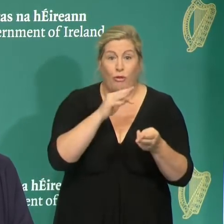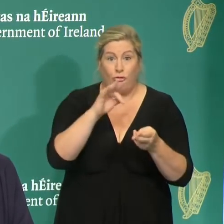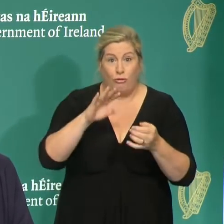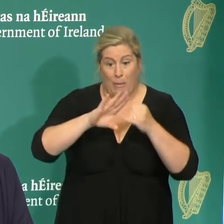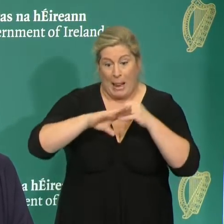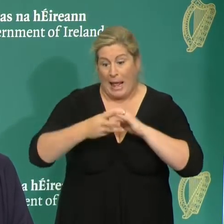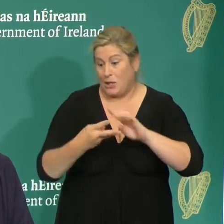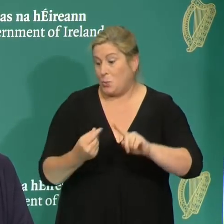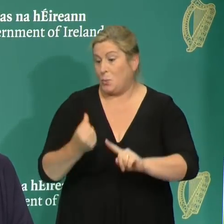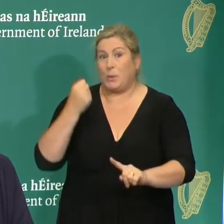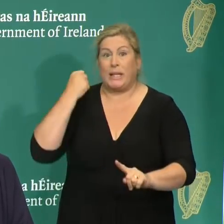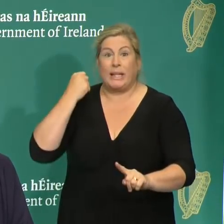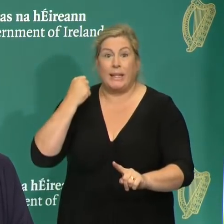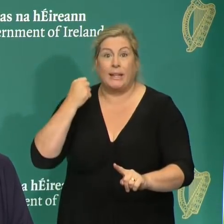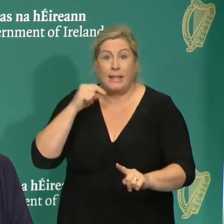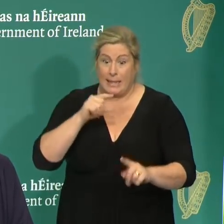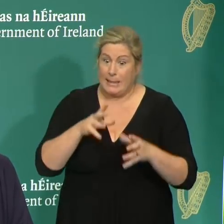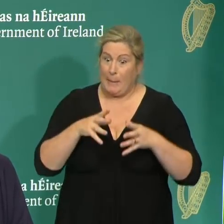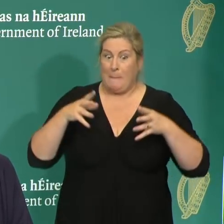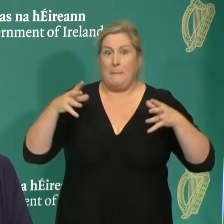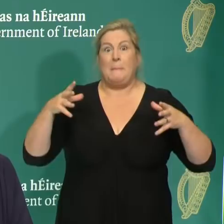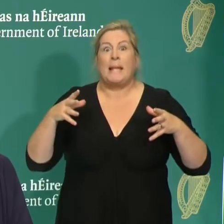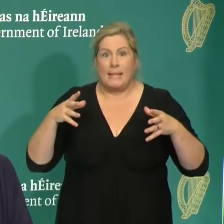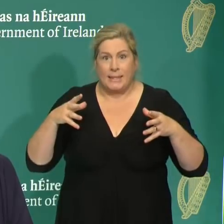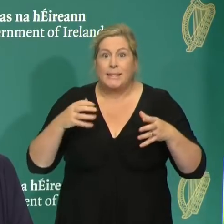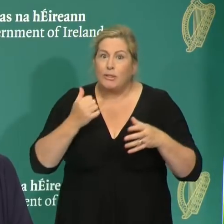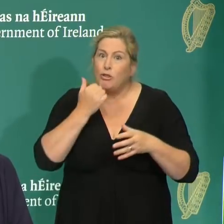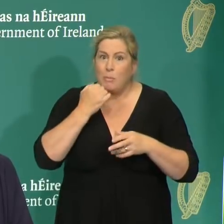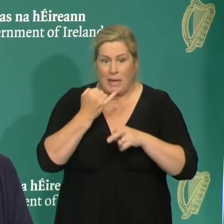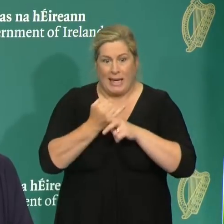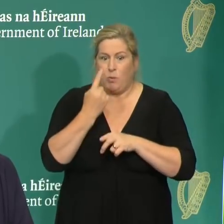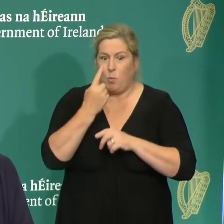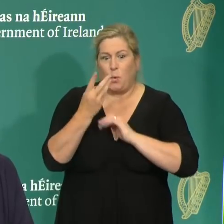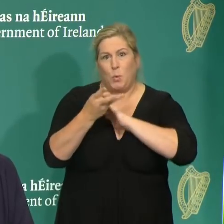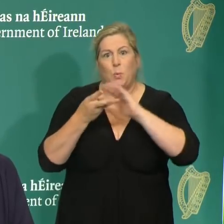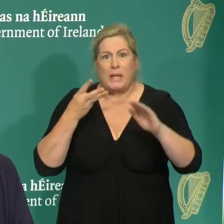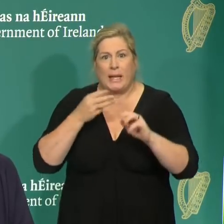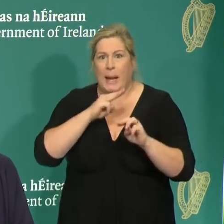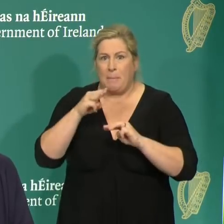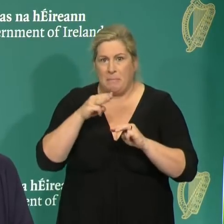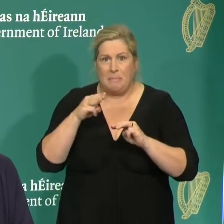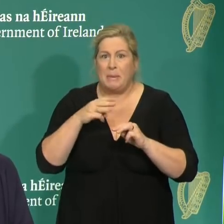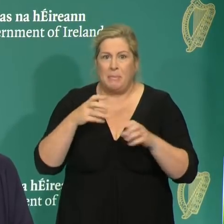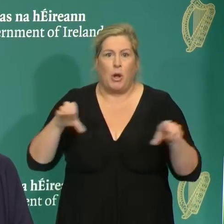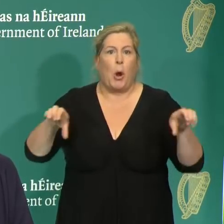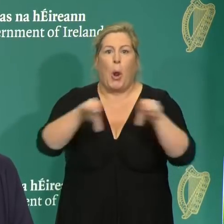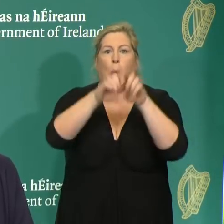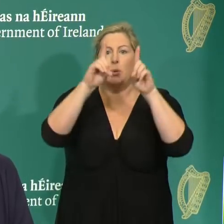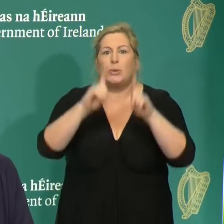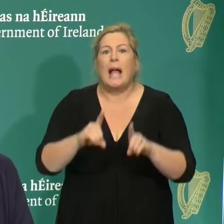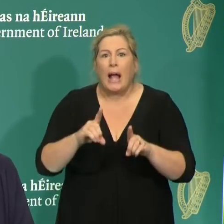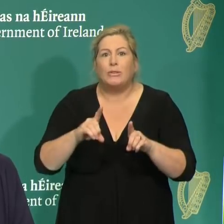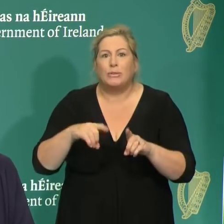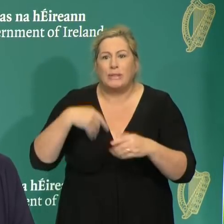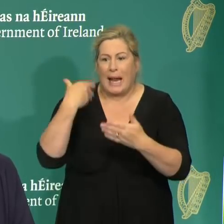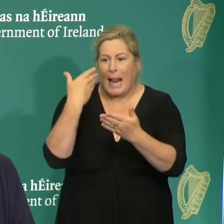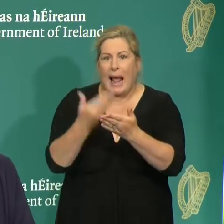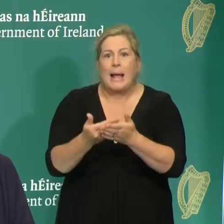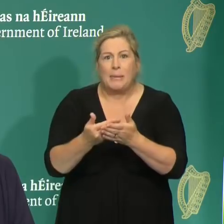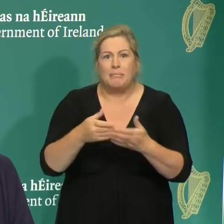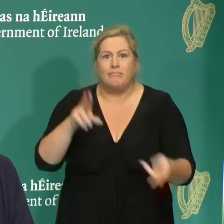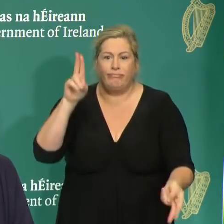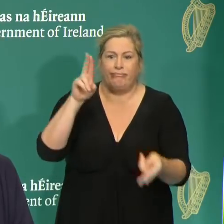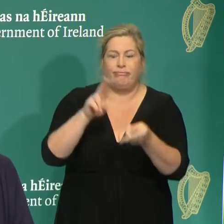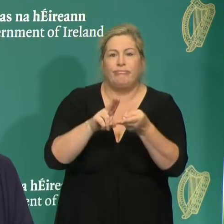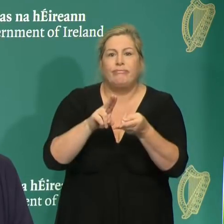week. This is the largest week-on-week decrease in the number of people receiving the payment to date, and is an